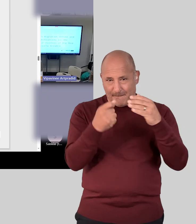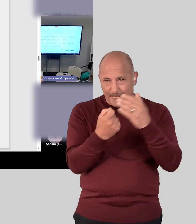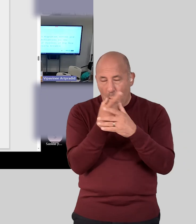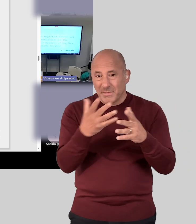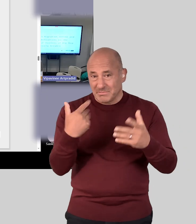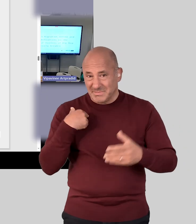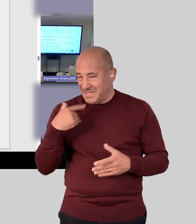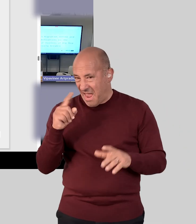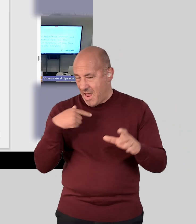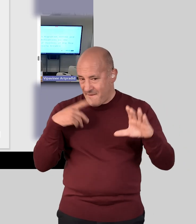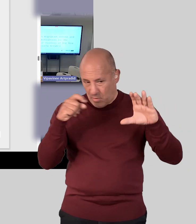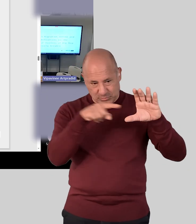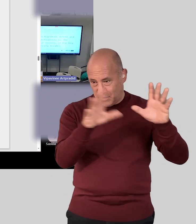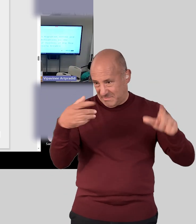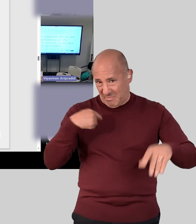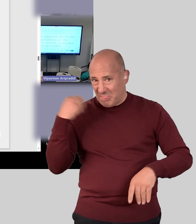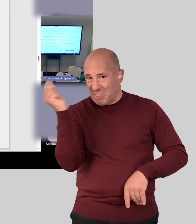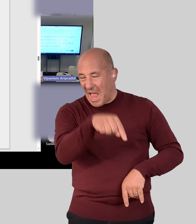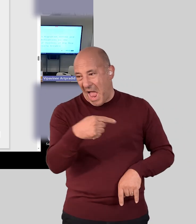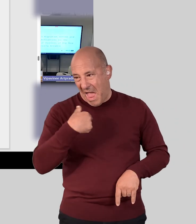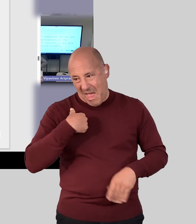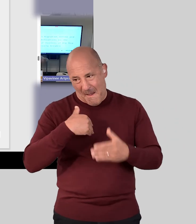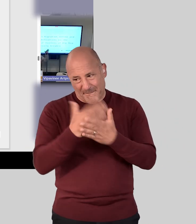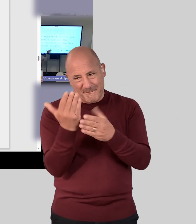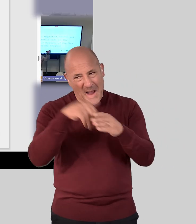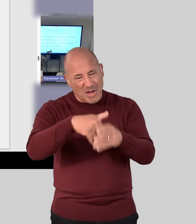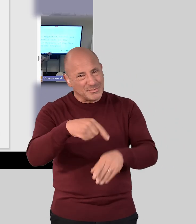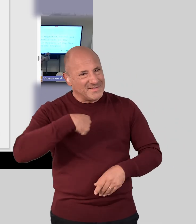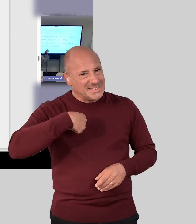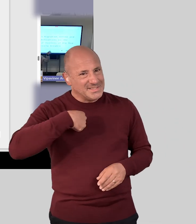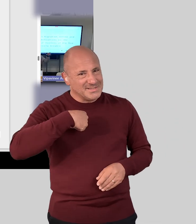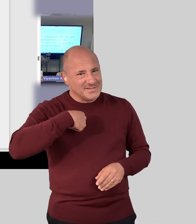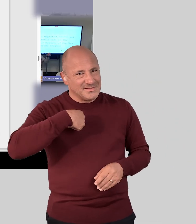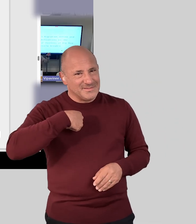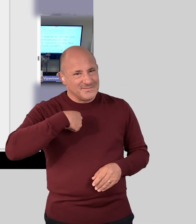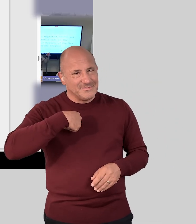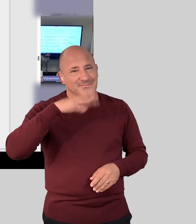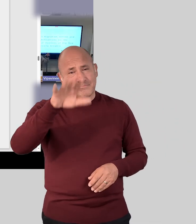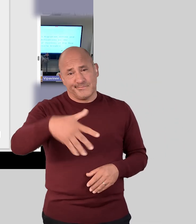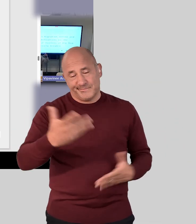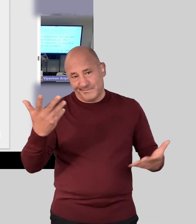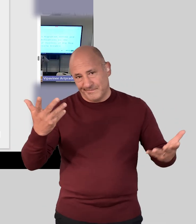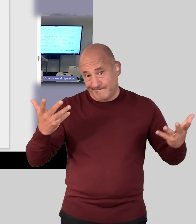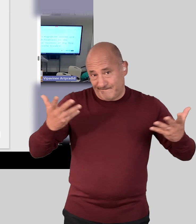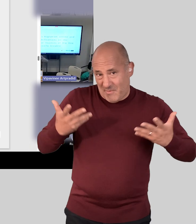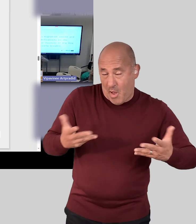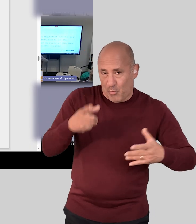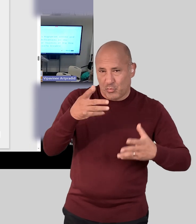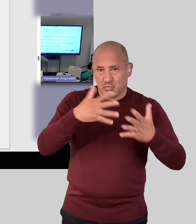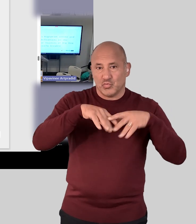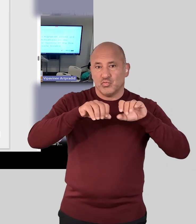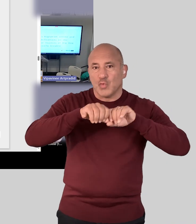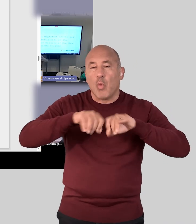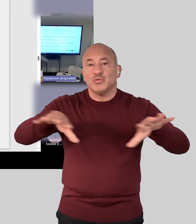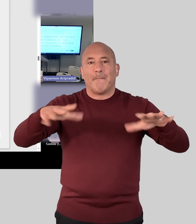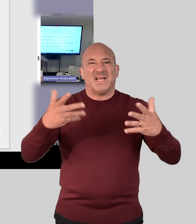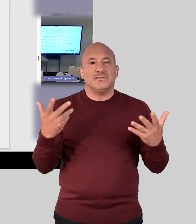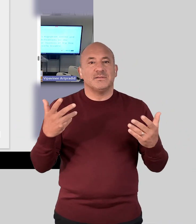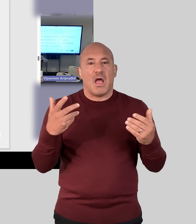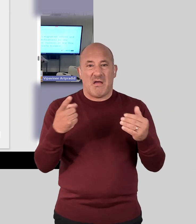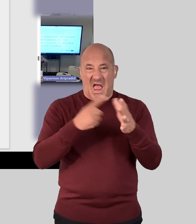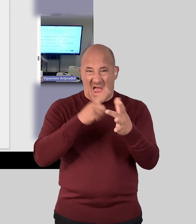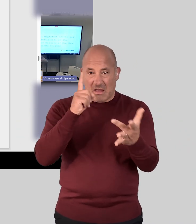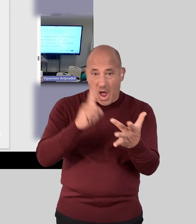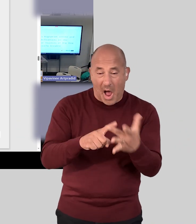evidence. You know, if you're in that photograph in that moment, I was there, I'm part of this. And obviously with social media